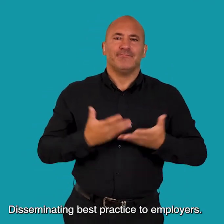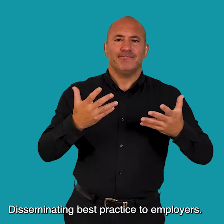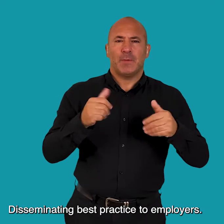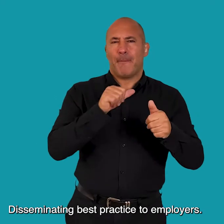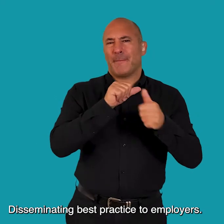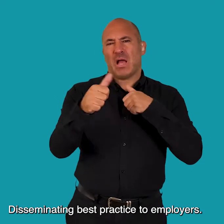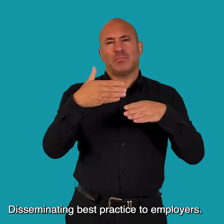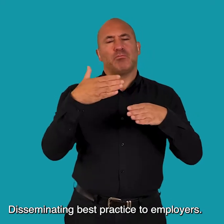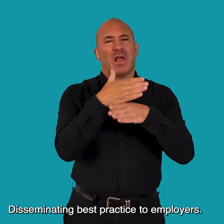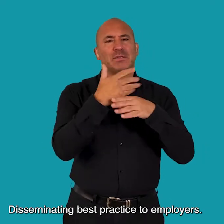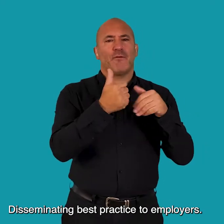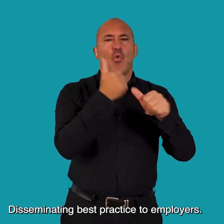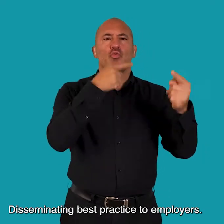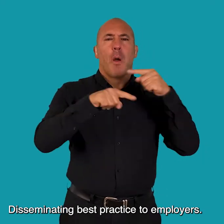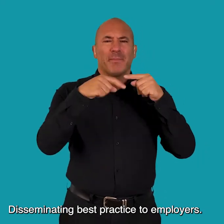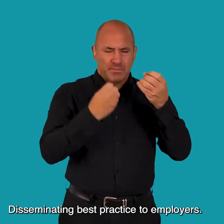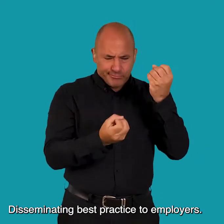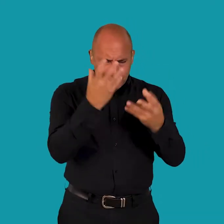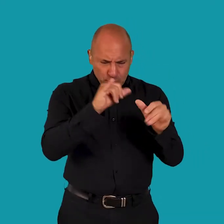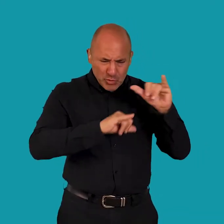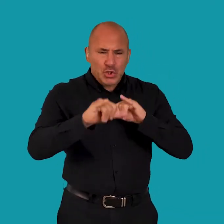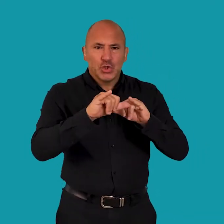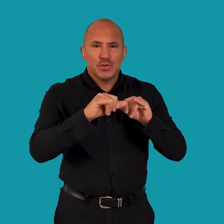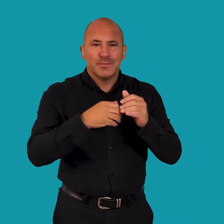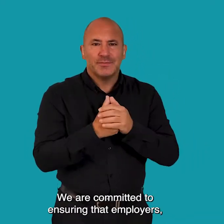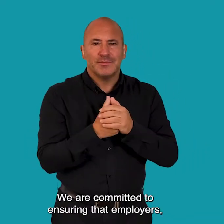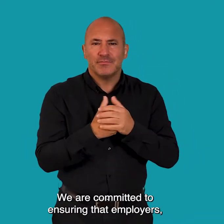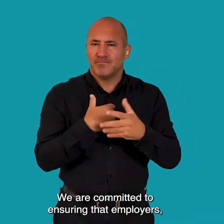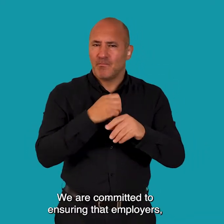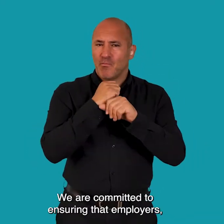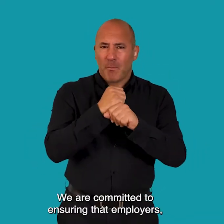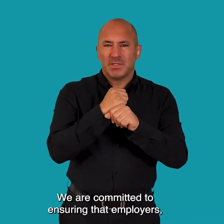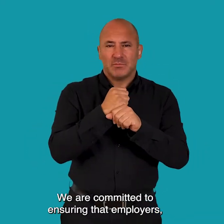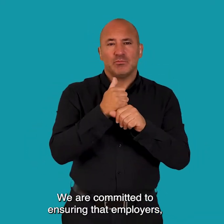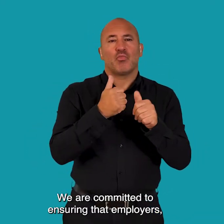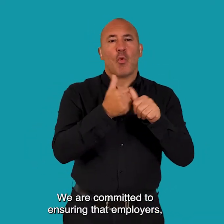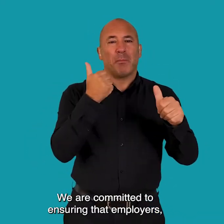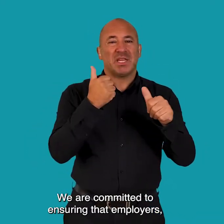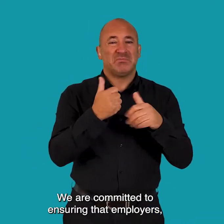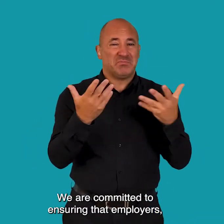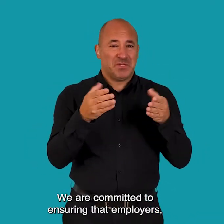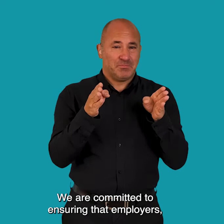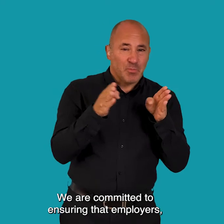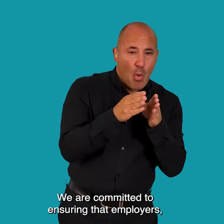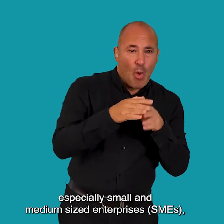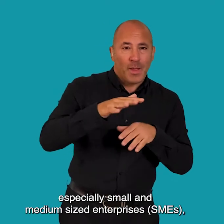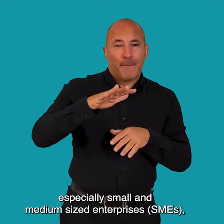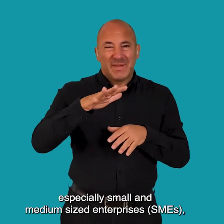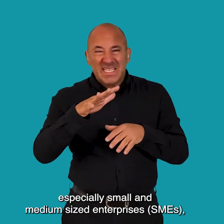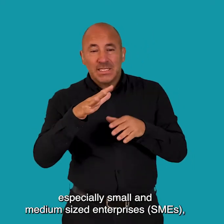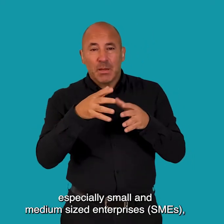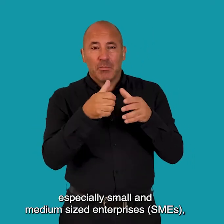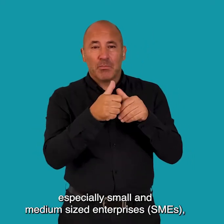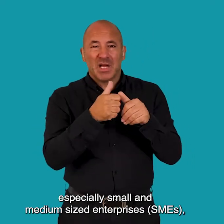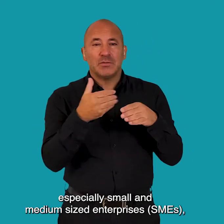Disseminating best practice to employers. We are committed to ensuring that employers, especially small and